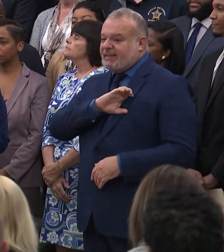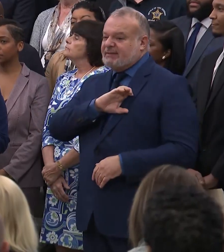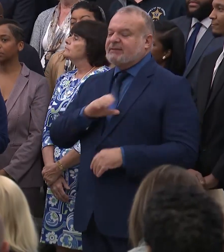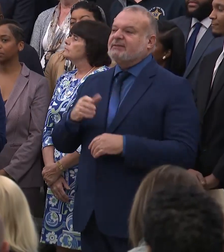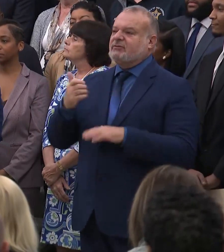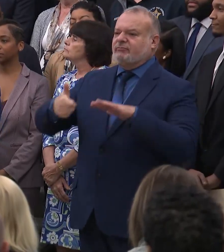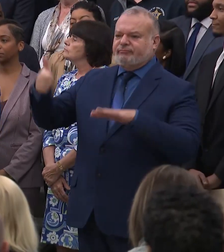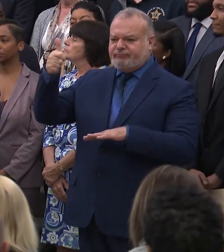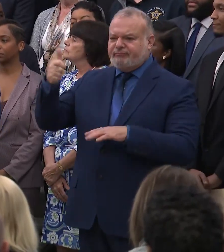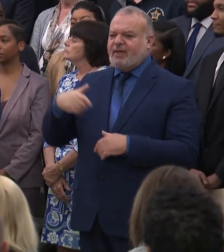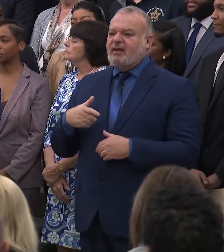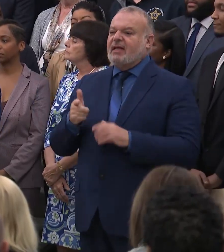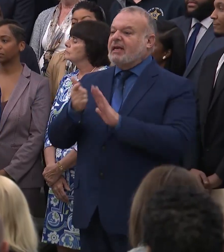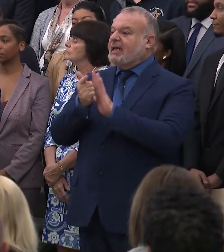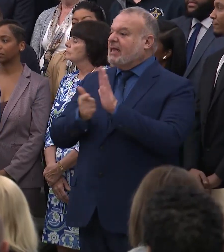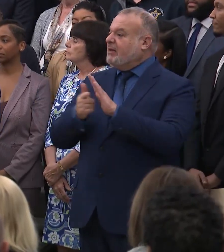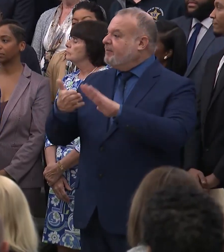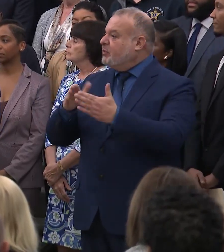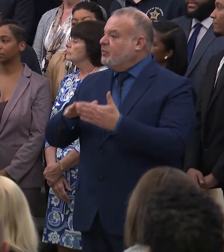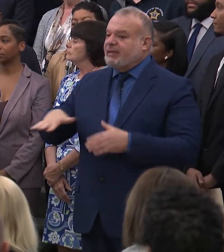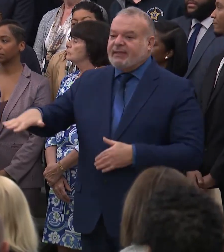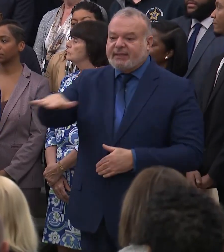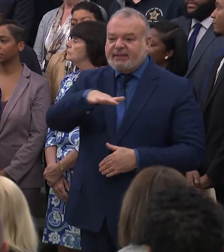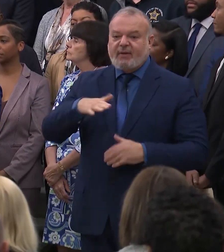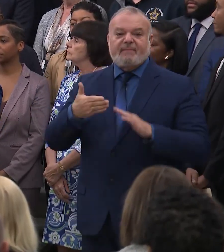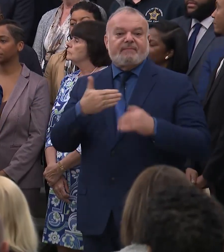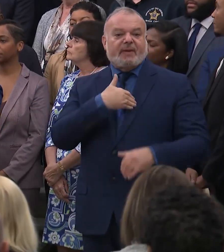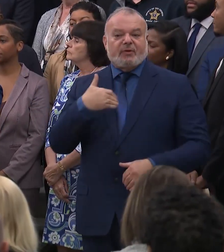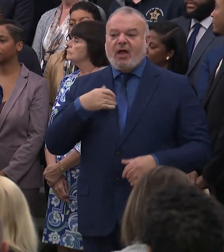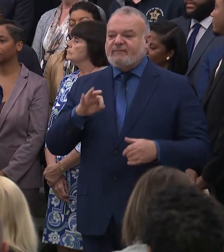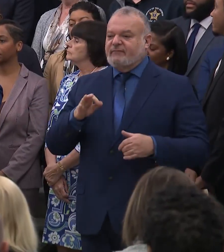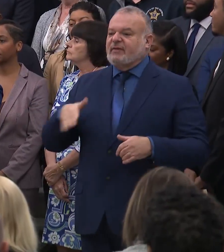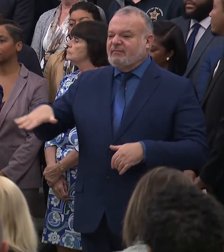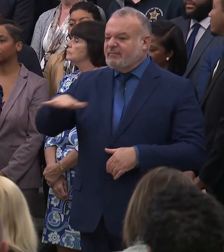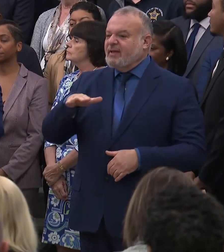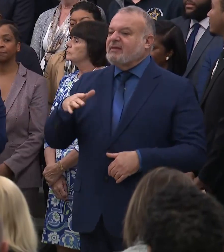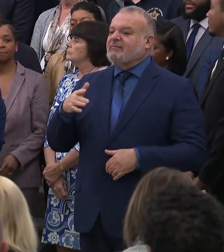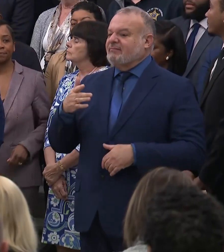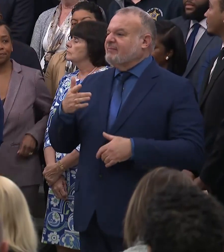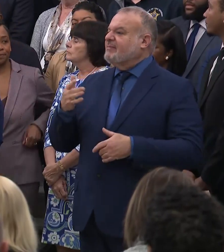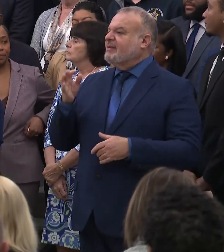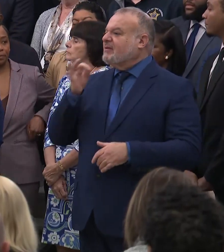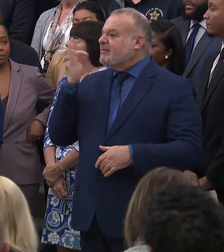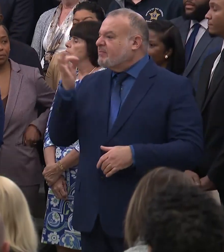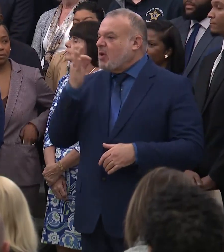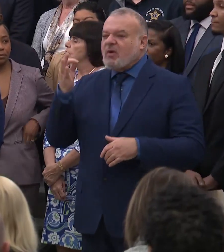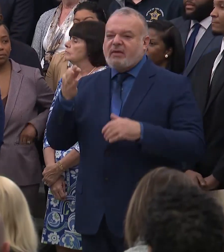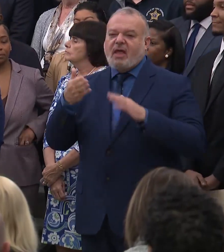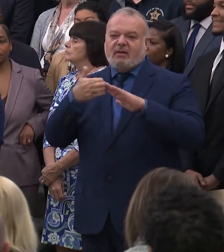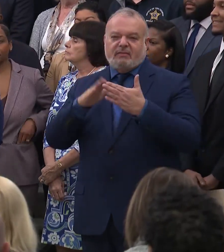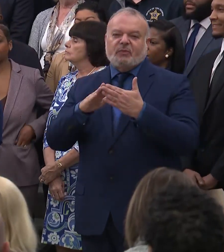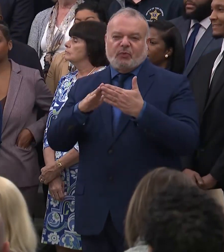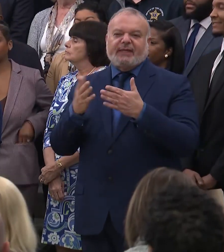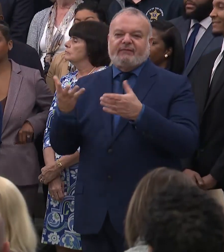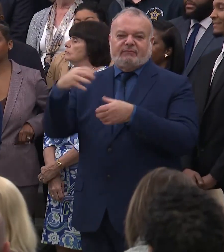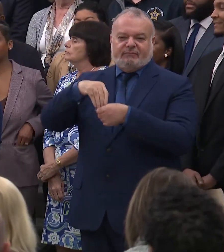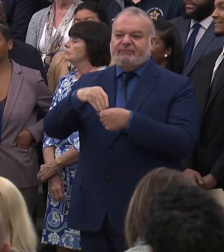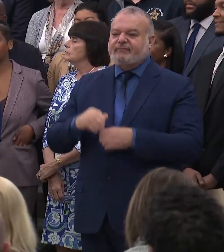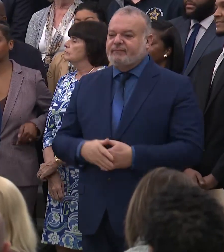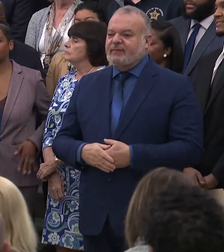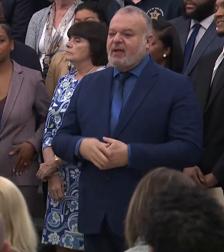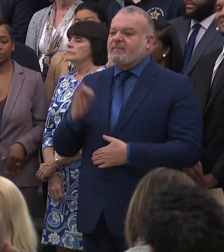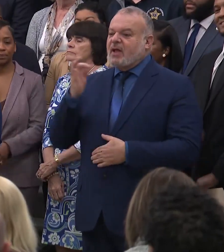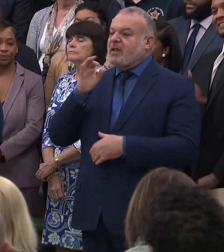Commission, Cannabis Advisory Board, and the Cannabis Social Equity Board, cannabis entrepreneurs, including